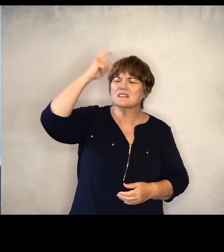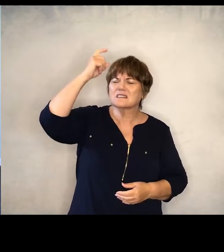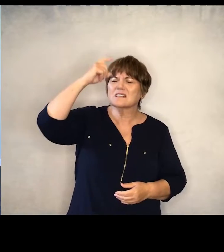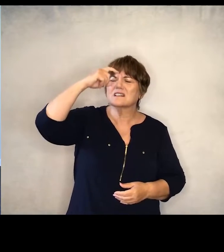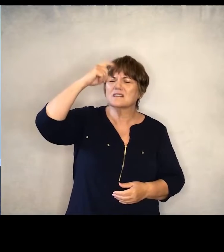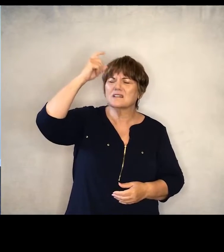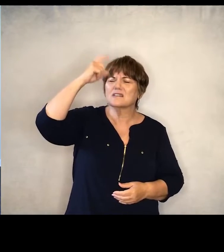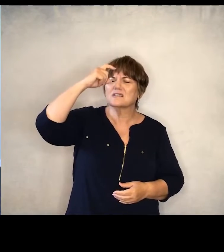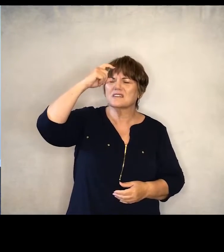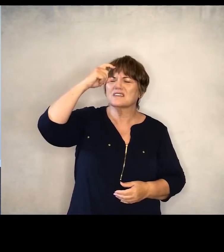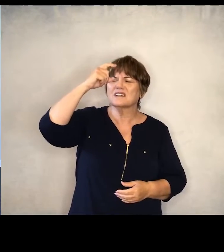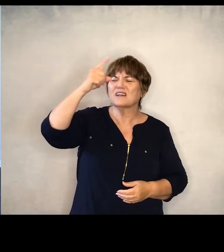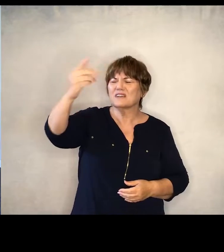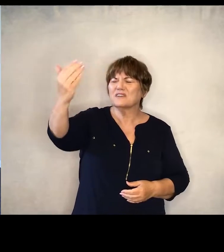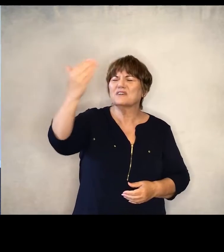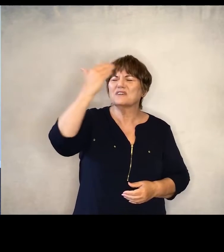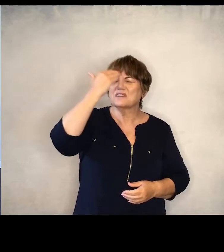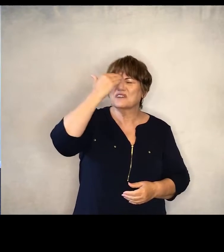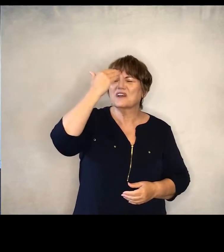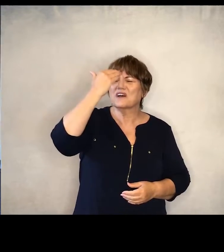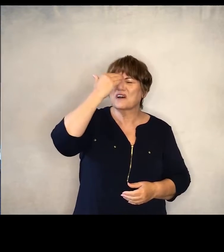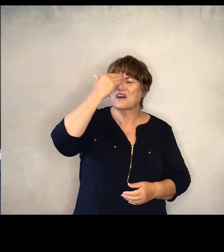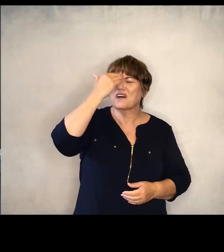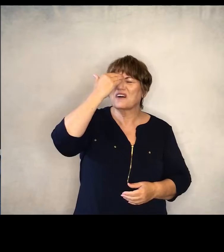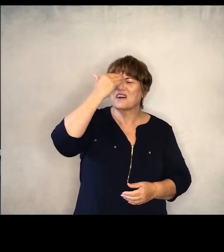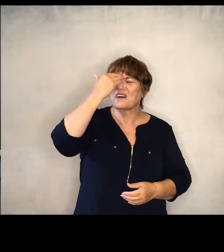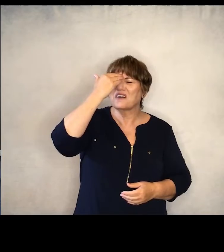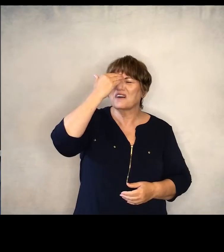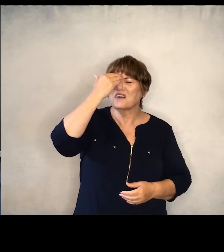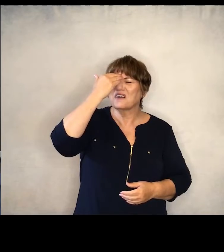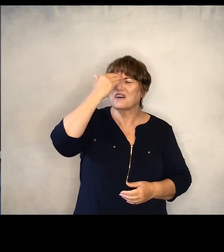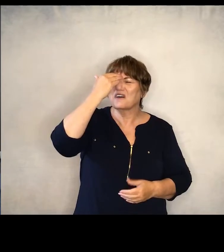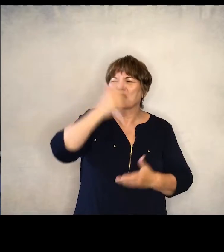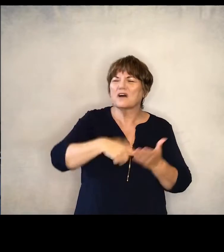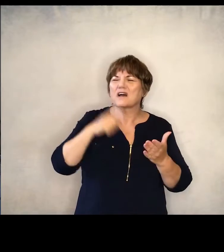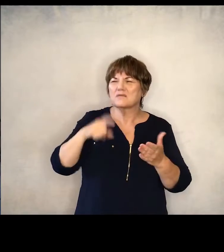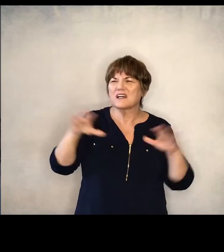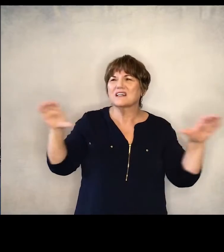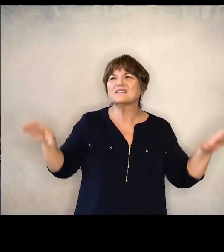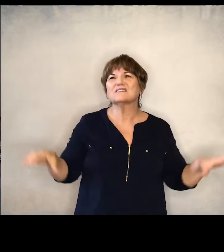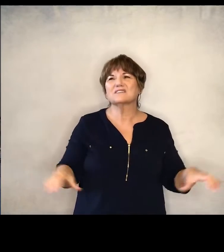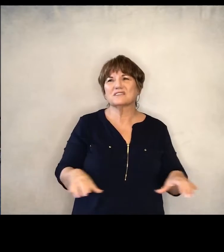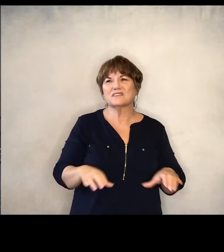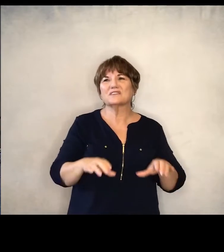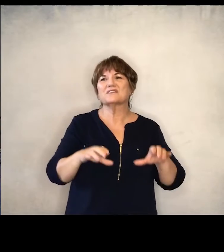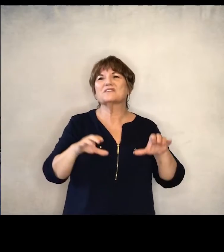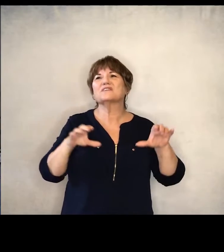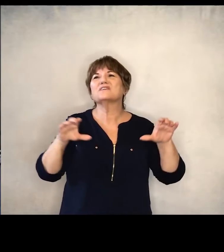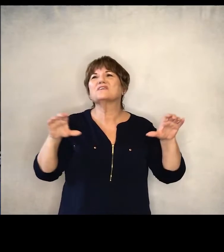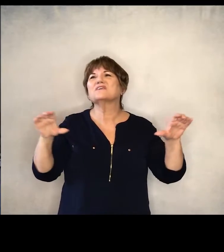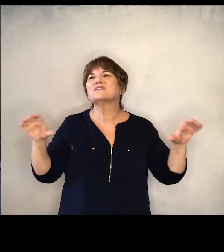you know just what to do, yeah.